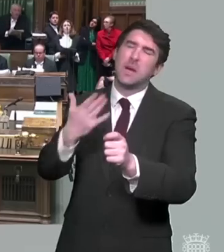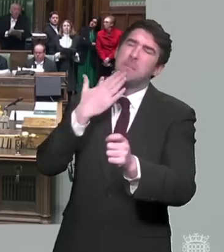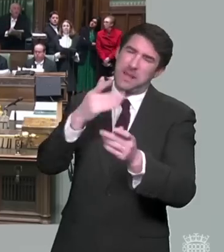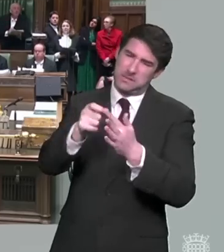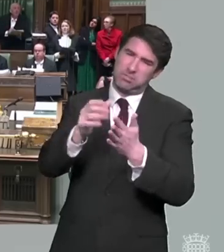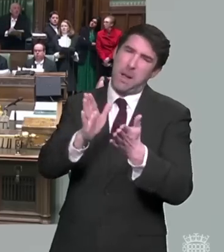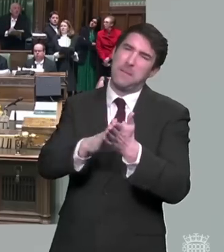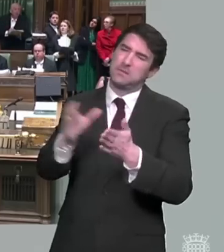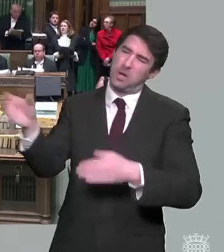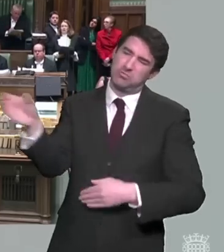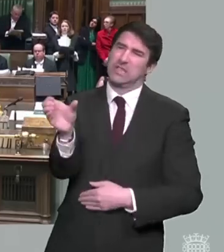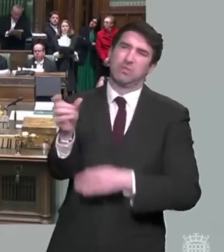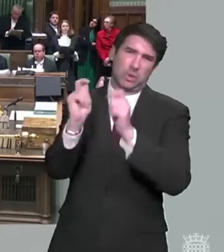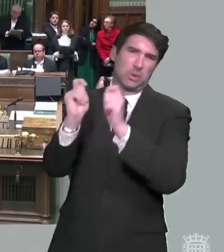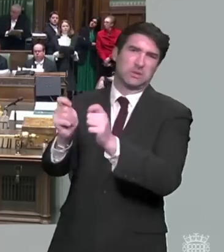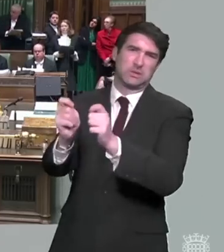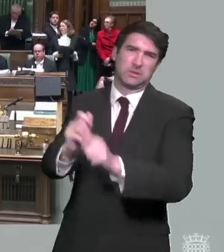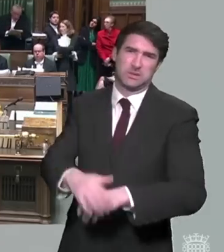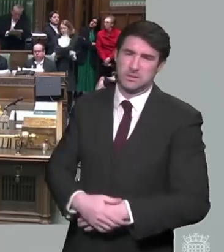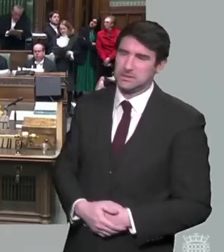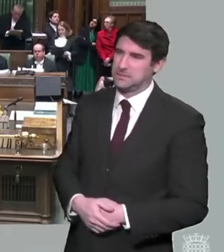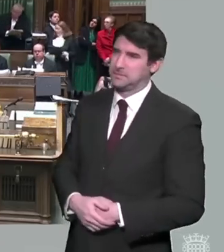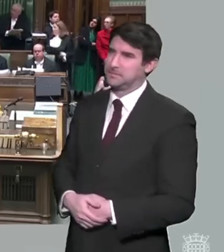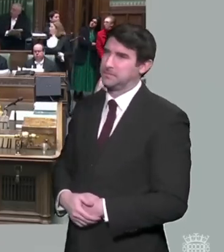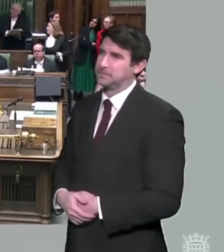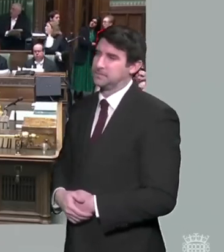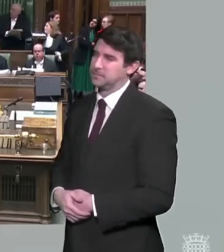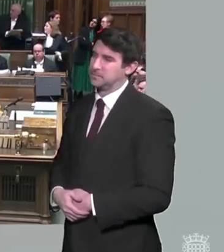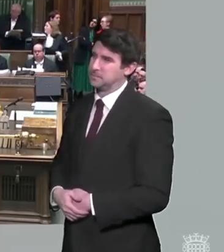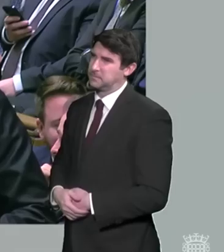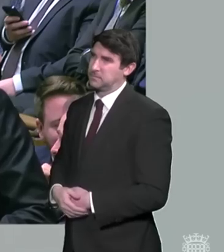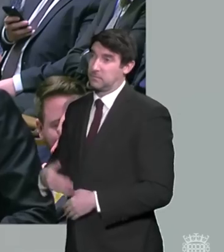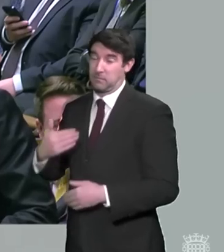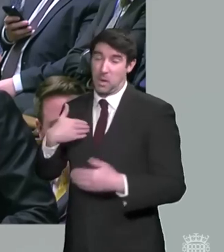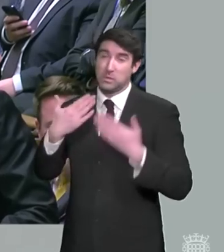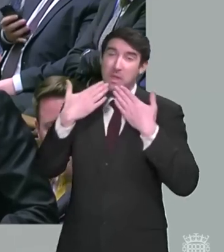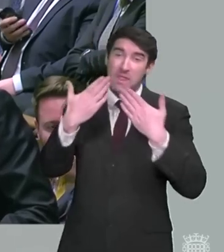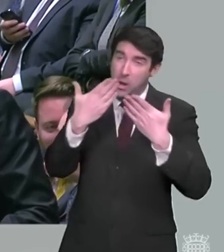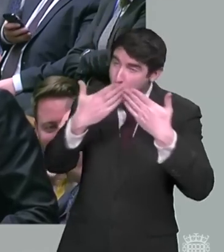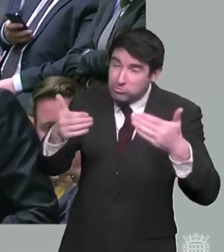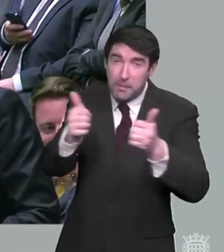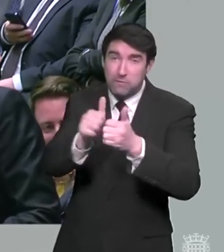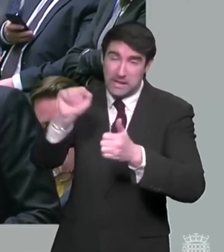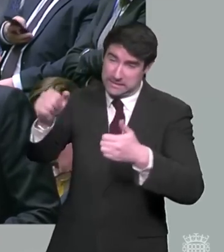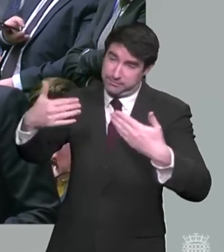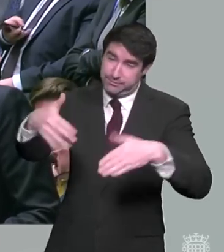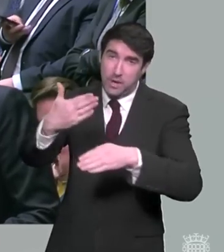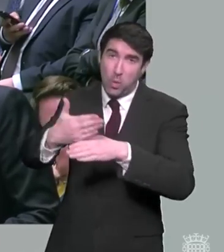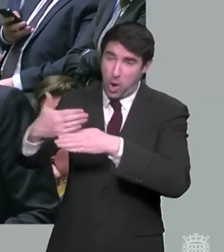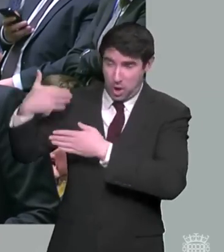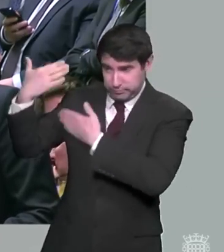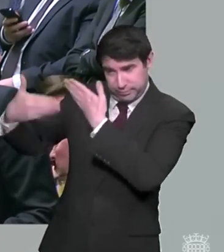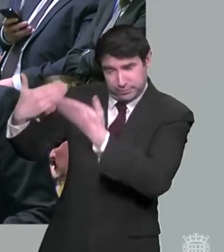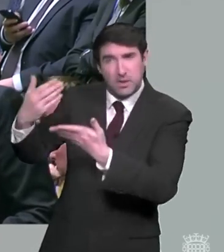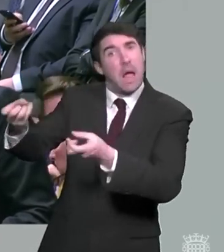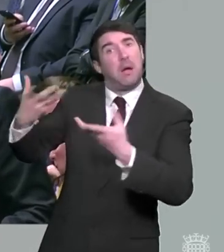Minister. Well, can I thank my honourable friend for all his work in this important area. I'm happy to look into the particular position that he mentions,